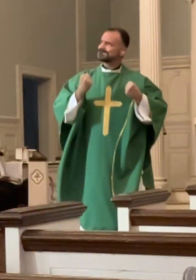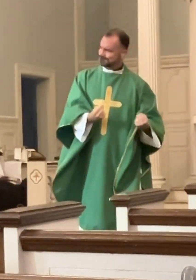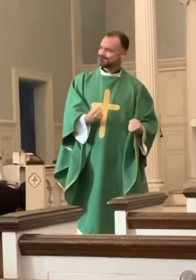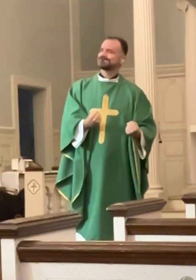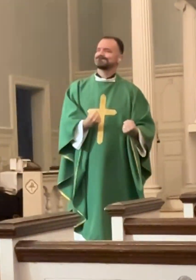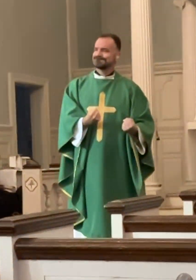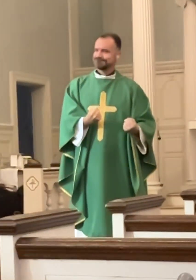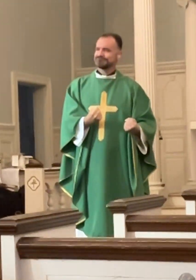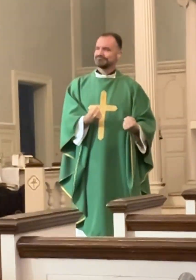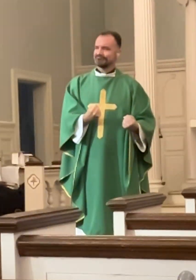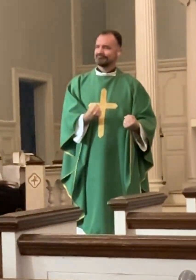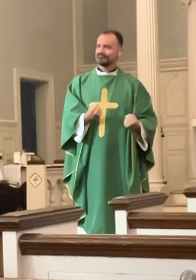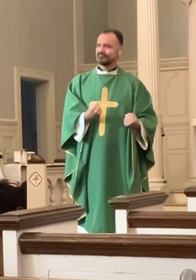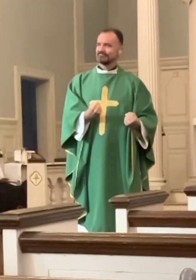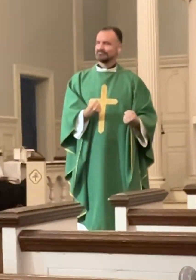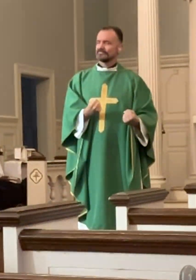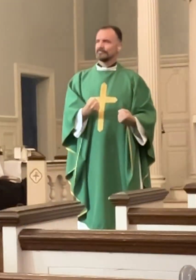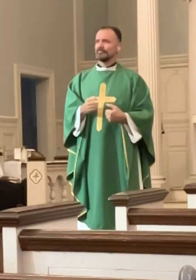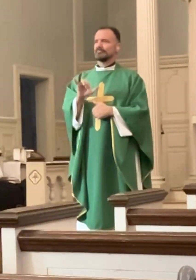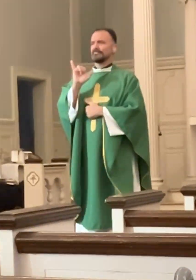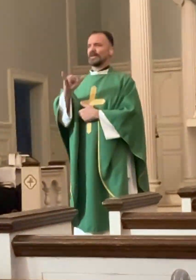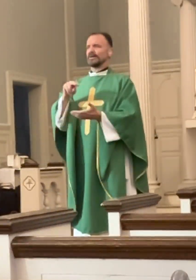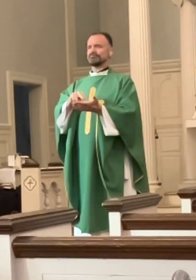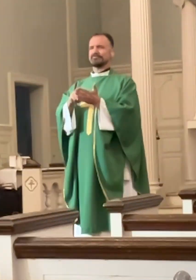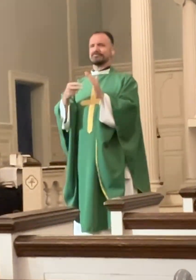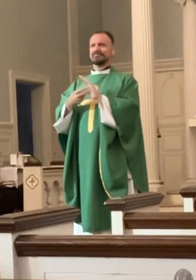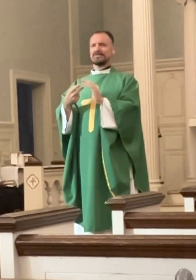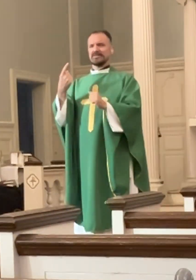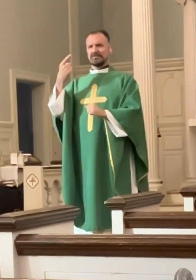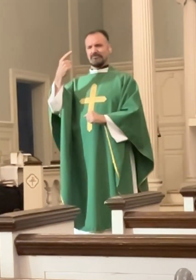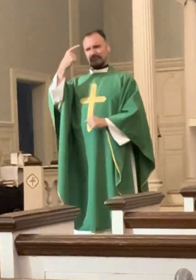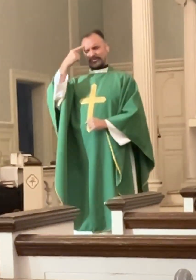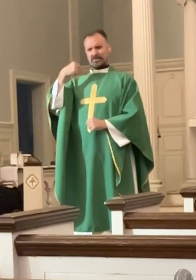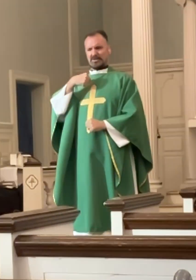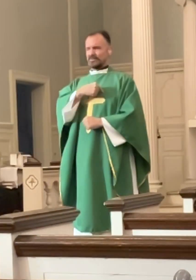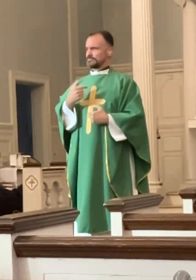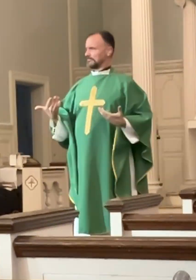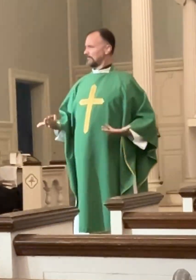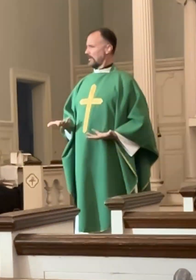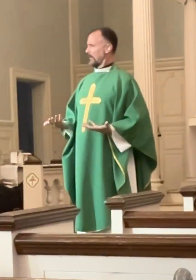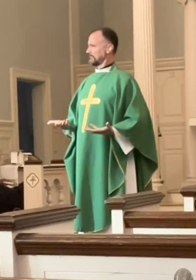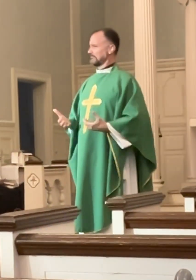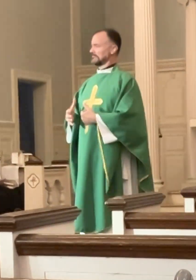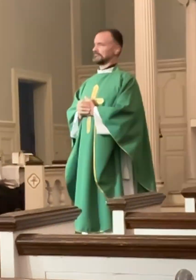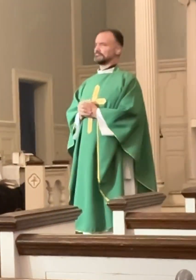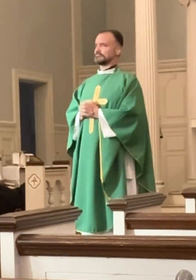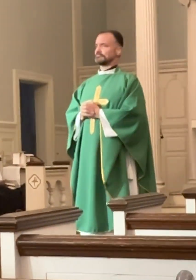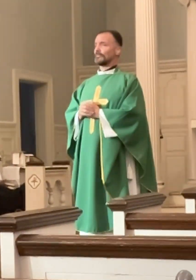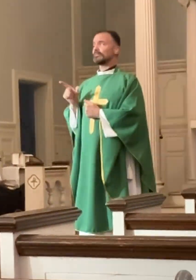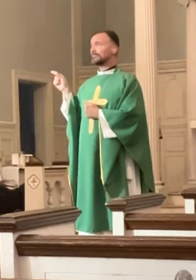We have asked the Lord to strengthen us from these things and to give these things to us.